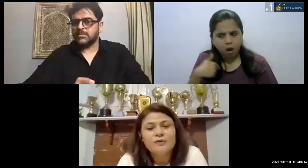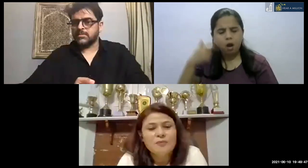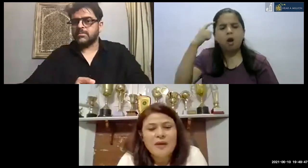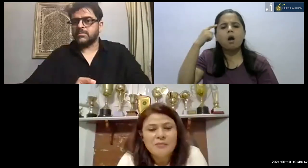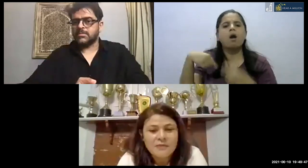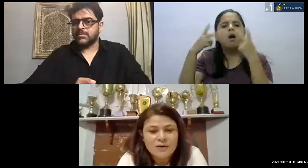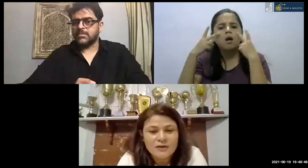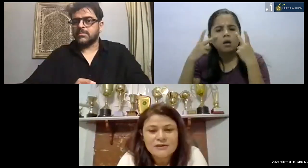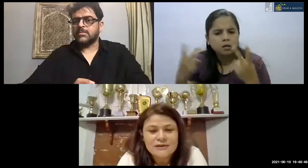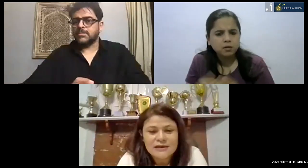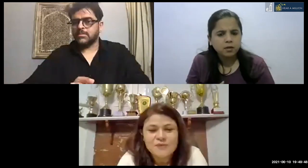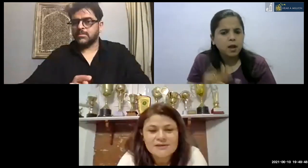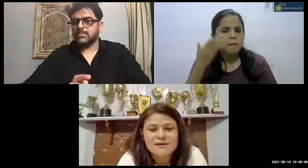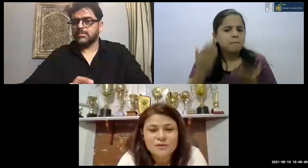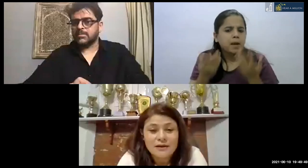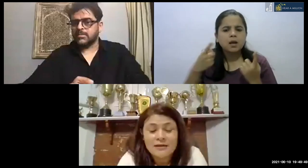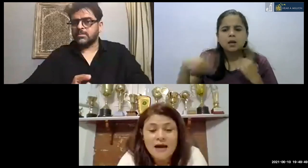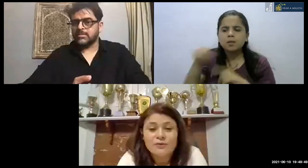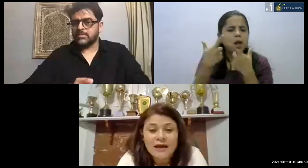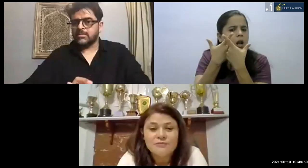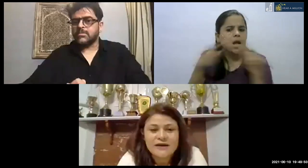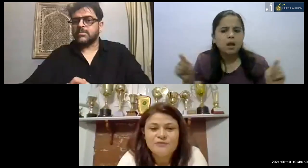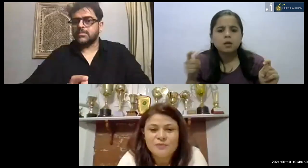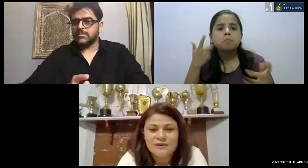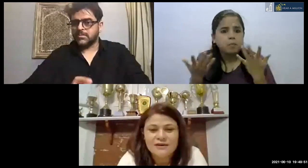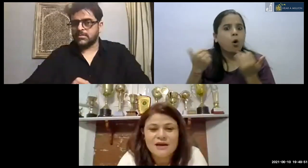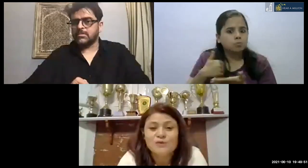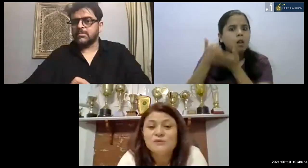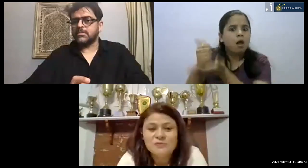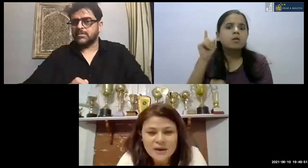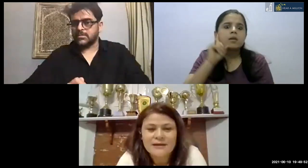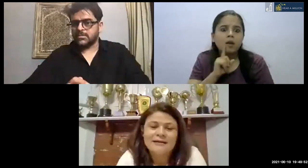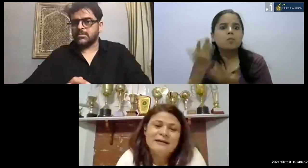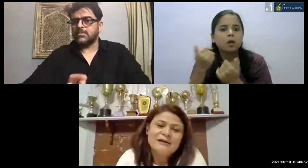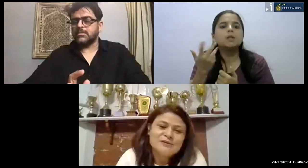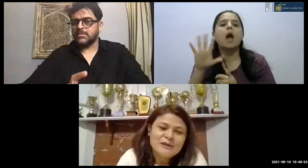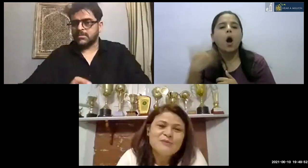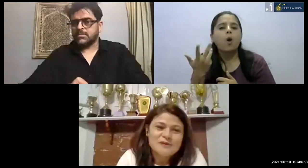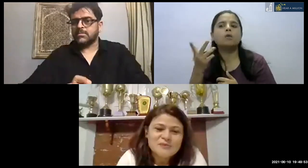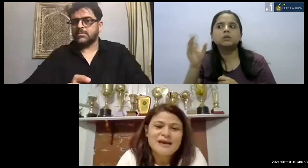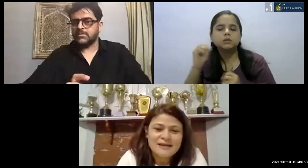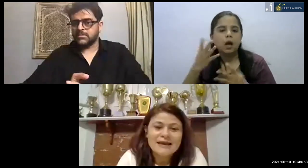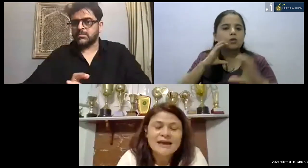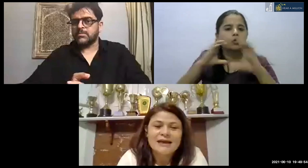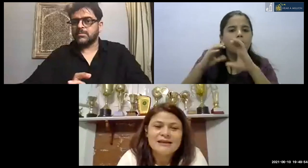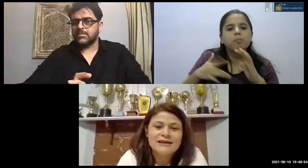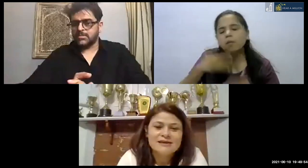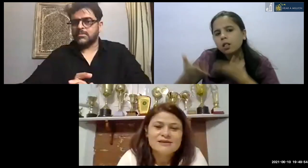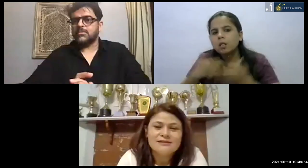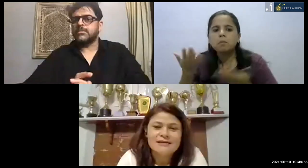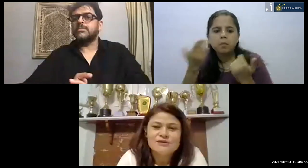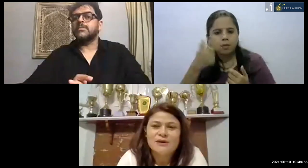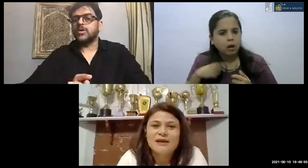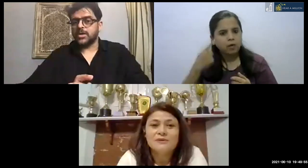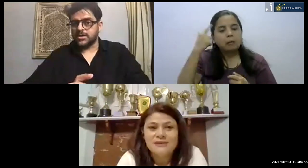that maybe my knowledge in linguistics I could help deaf people learn how to speak. So that was my thinking at the